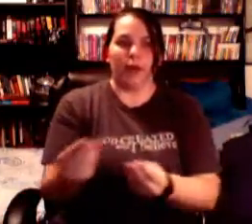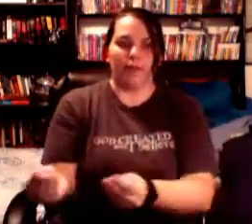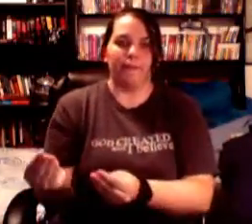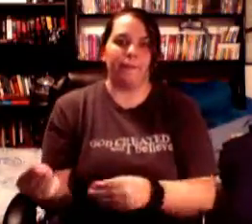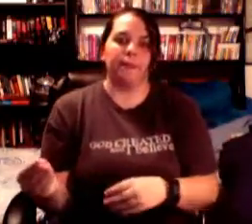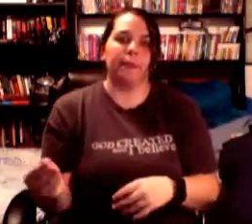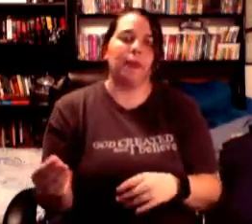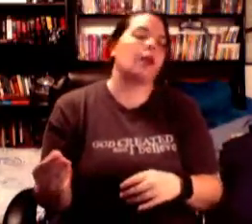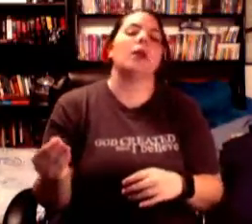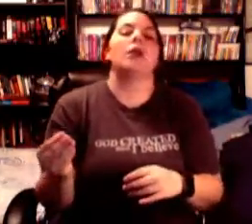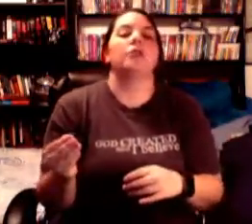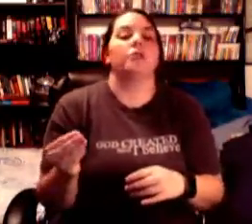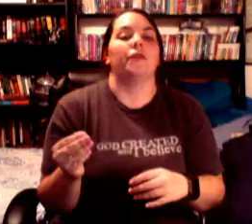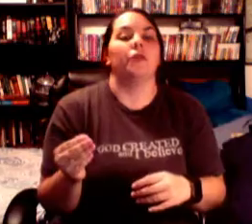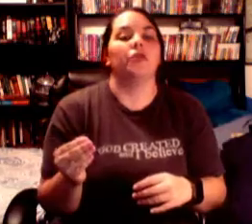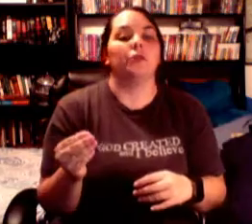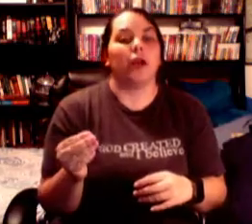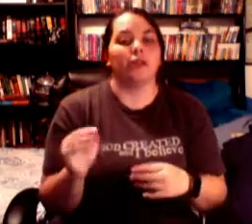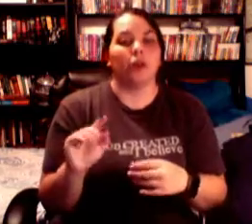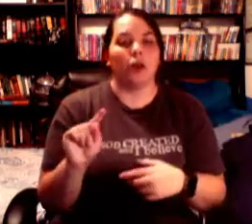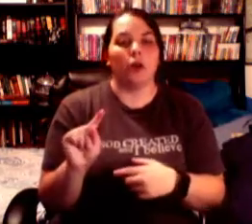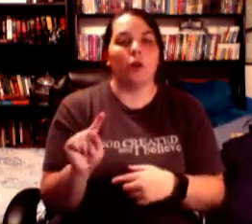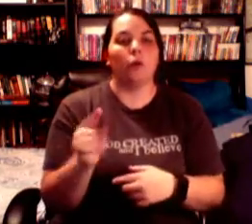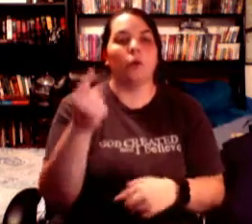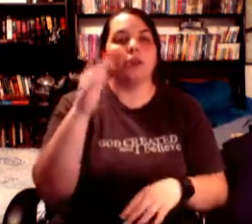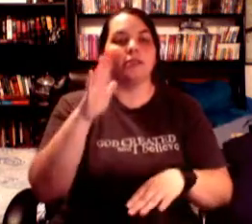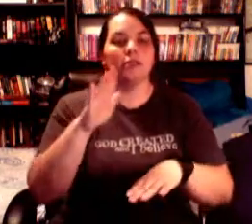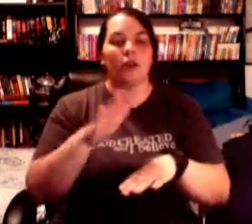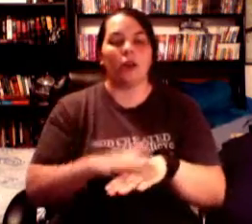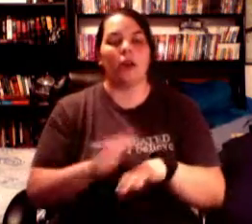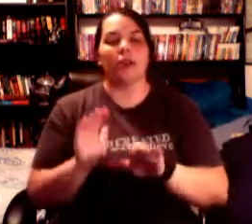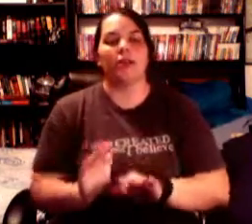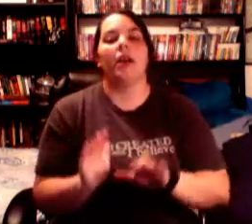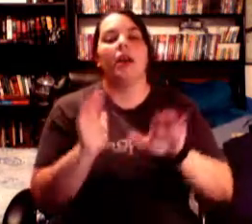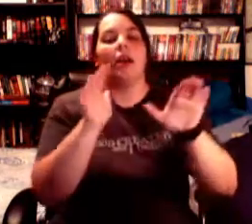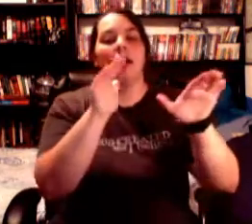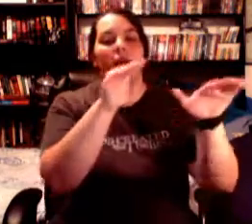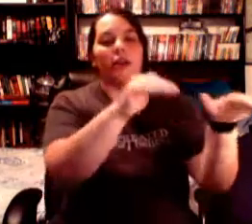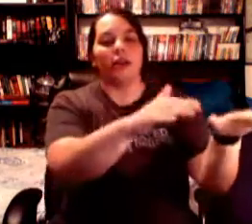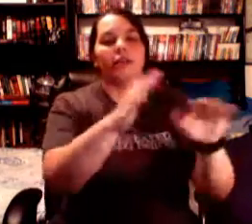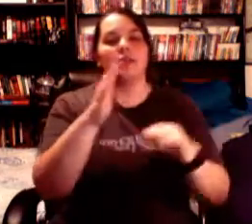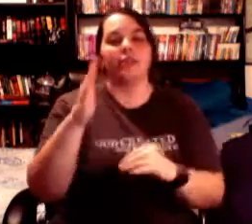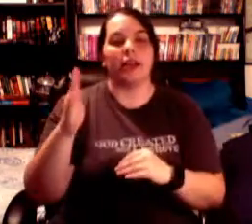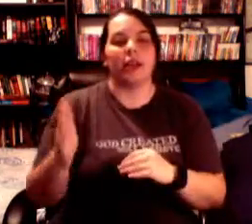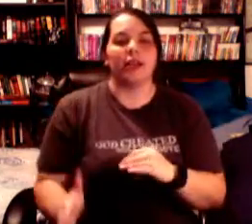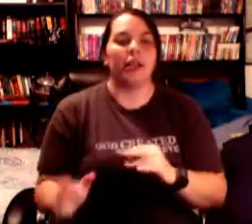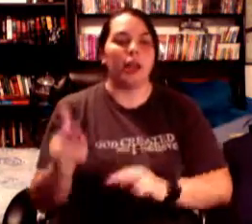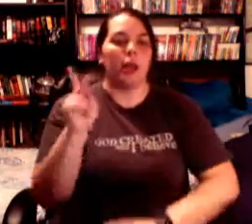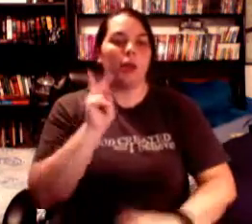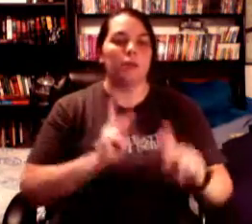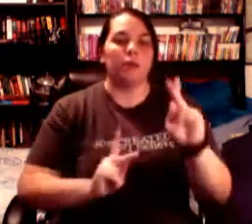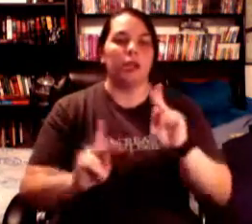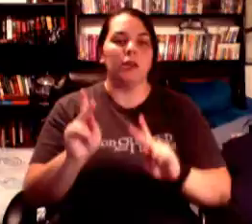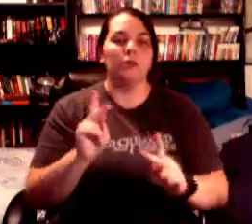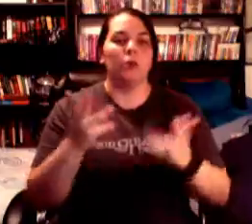fed. So the first 2 lines are, once on a hillside,